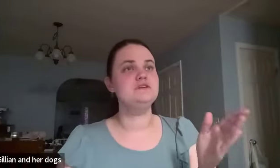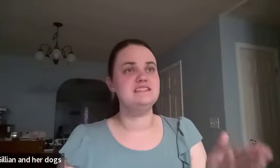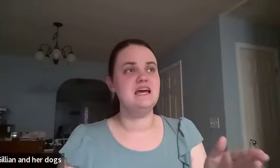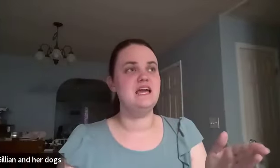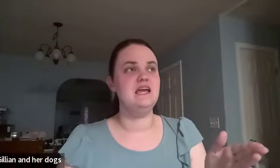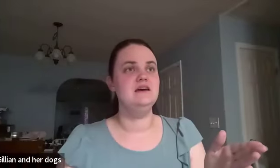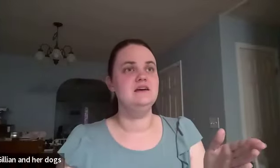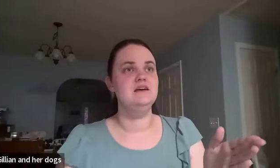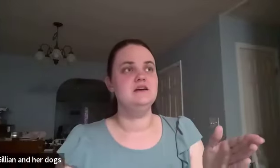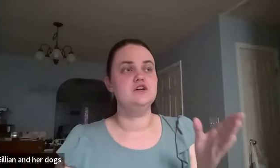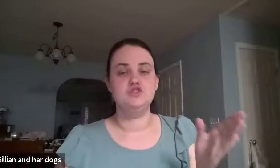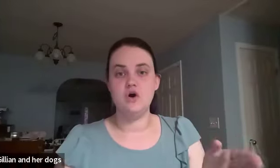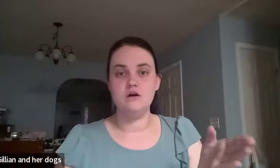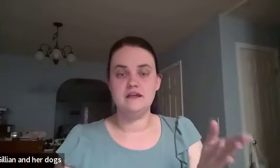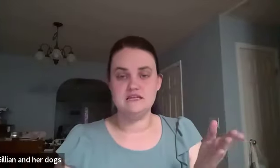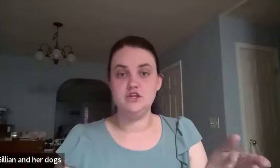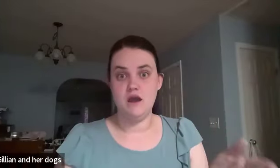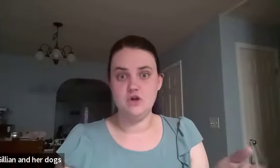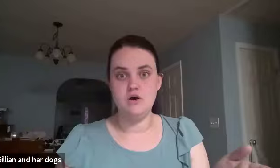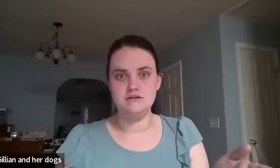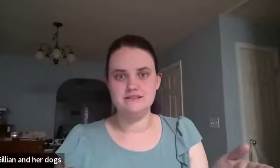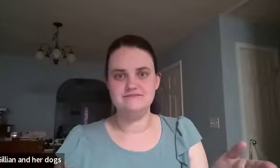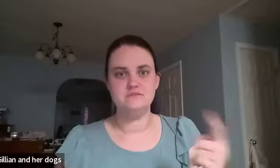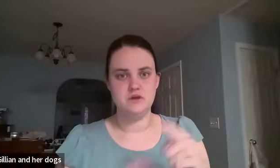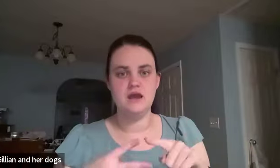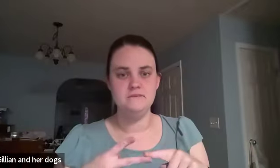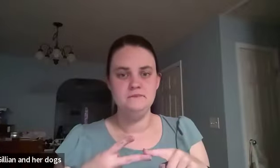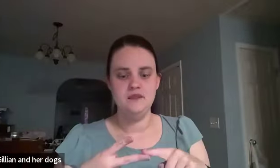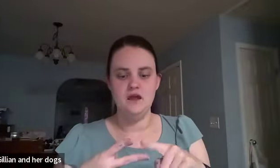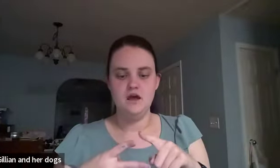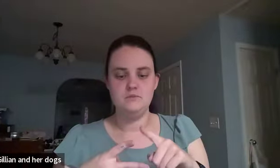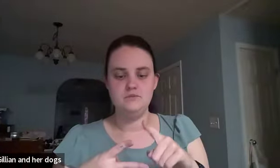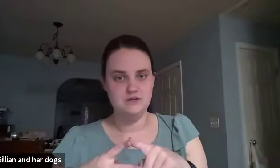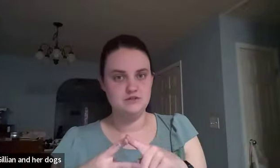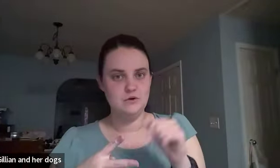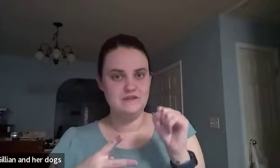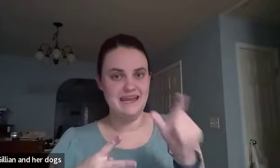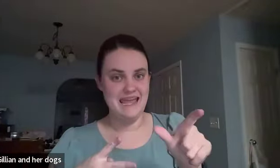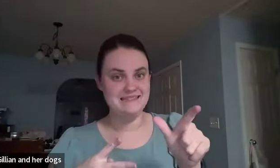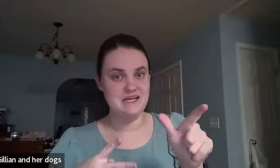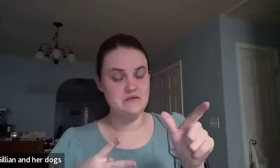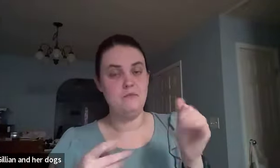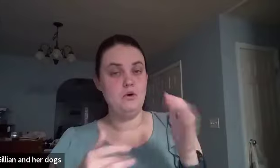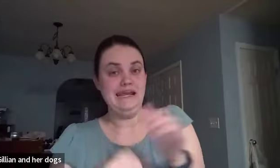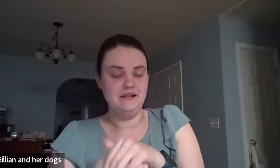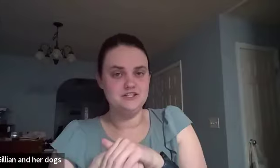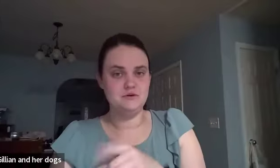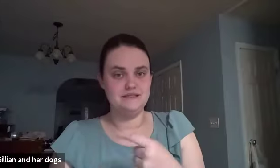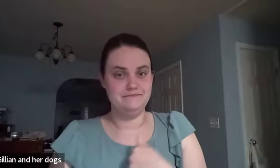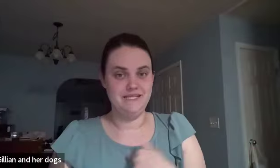were to say dog, like saying you have dogs, okay? You can do more that ASL, that more English where it's